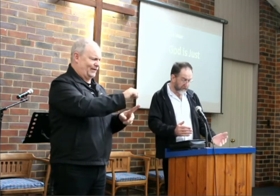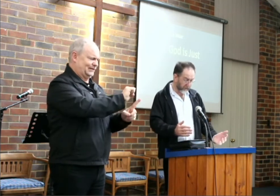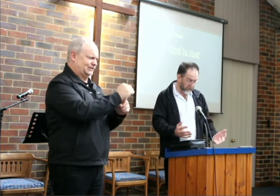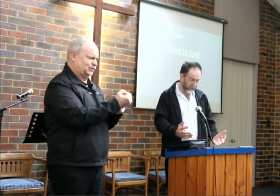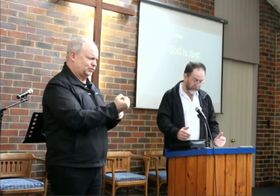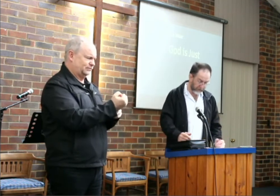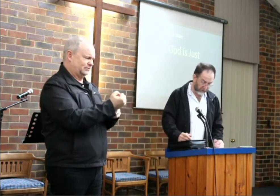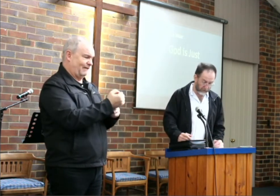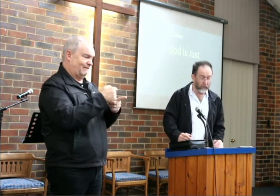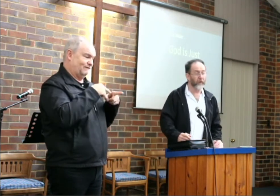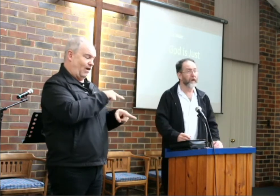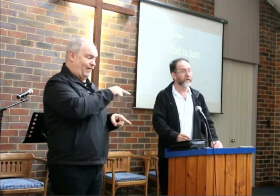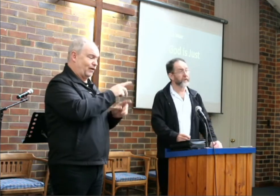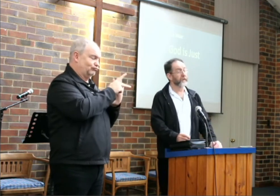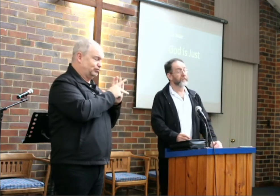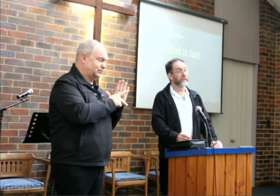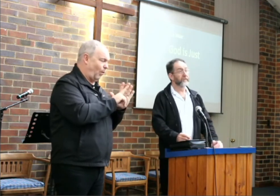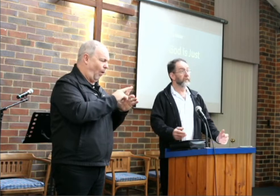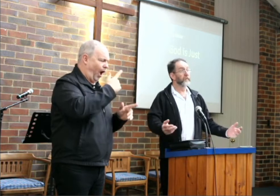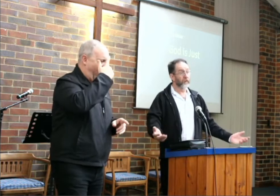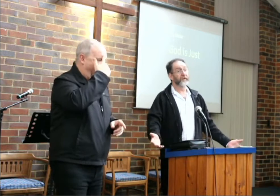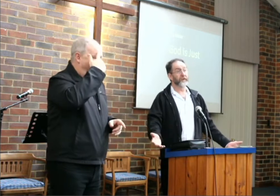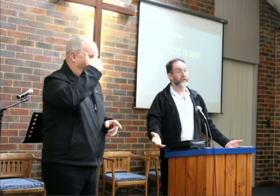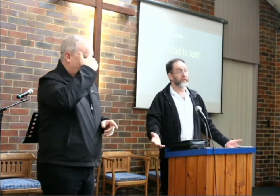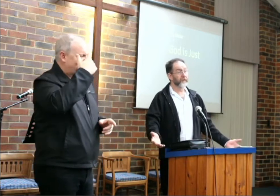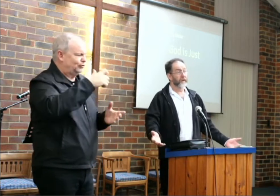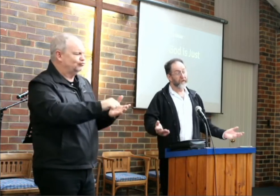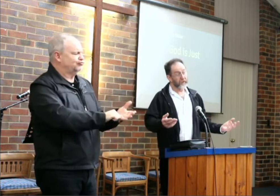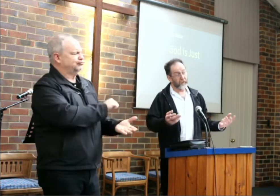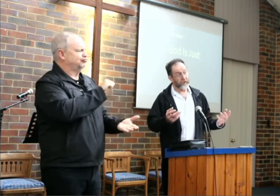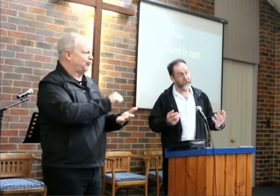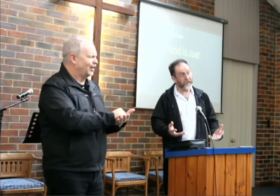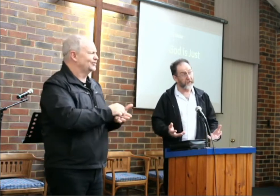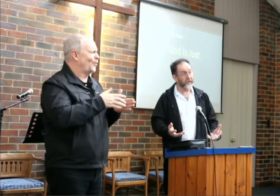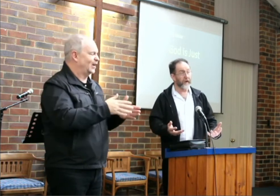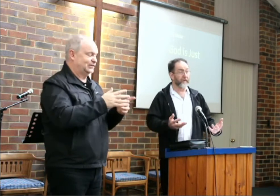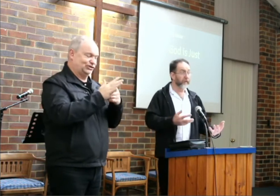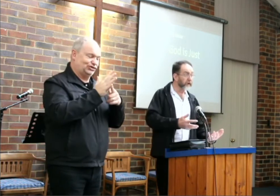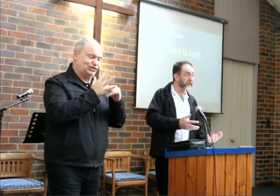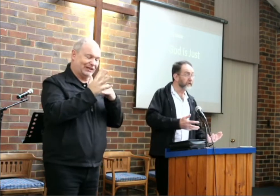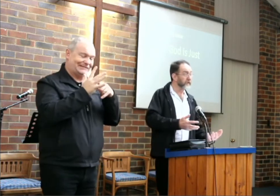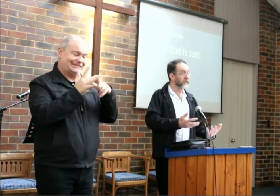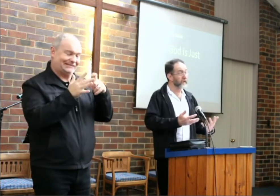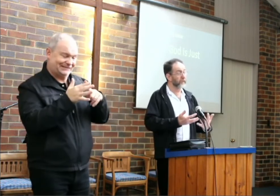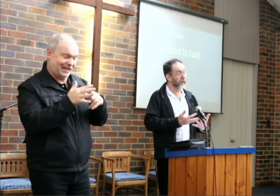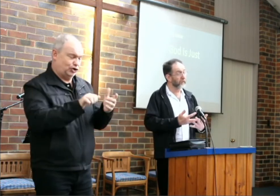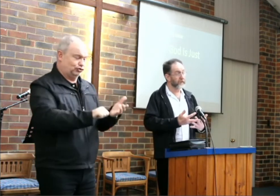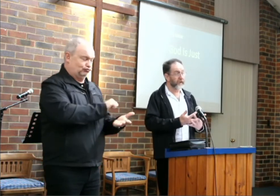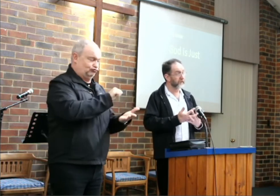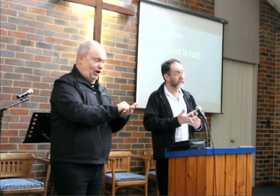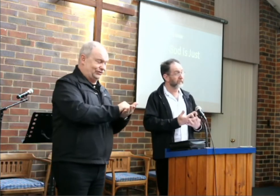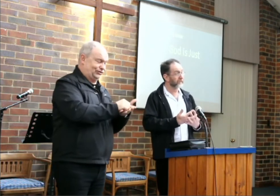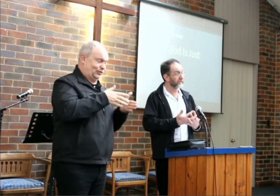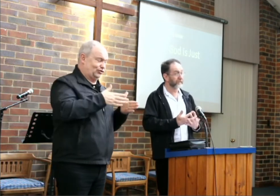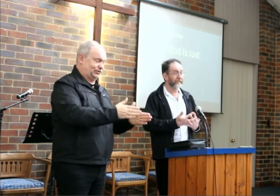Conformity to this principle or ideal, righteousness. So the word justice and righteousness in the Bible are